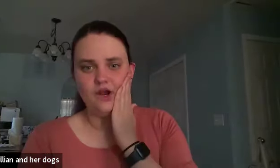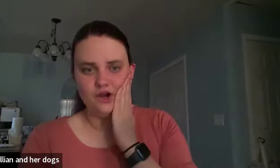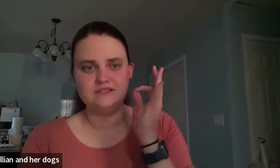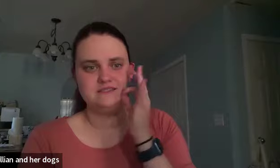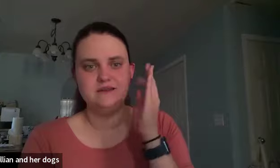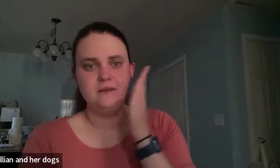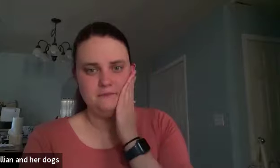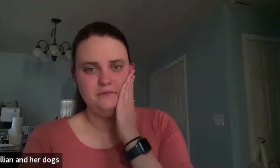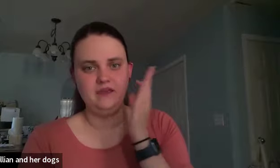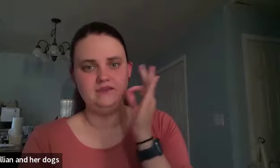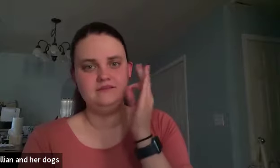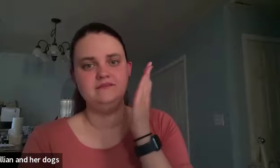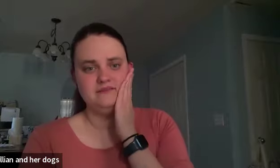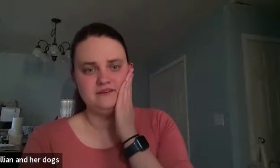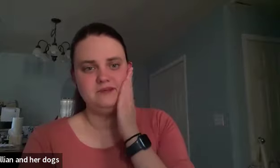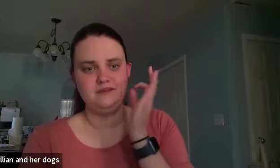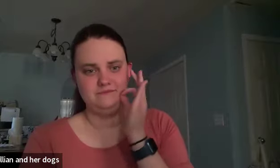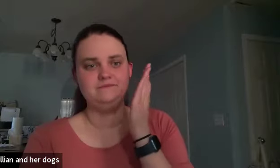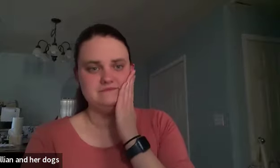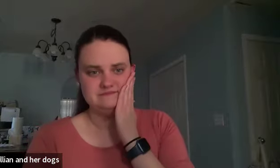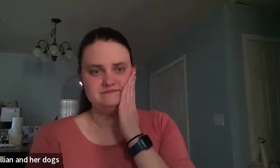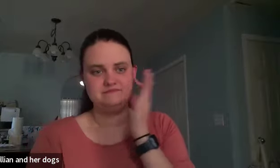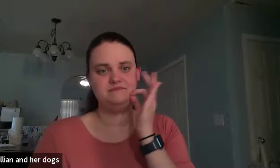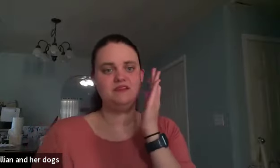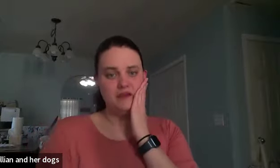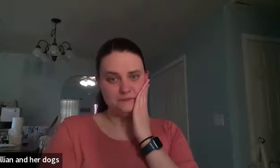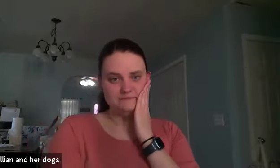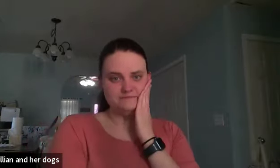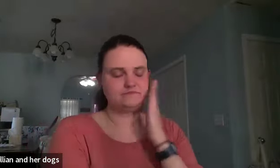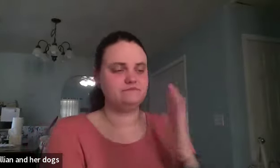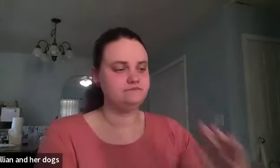it hurts. B, B. Okay.